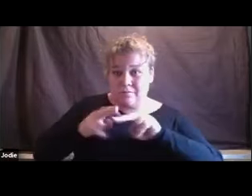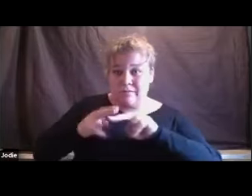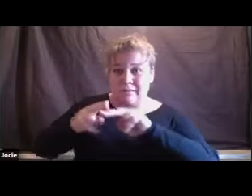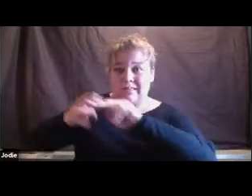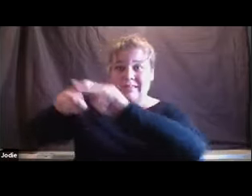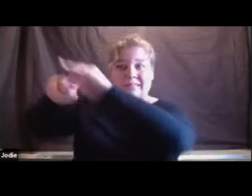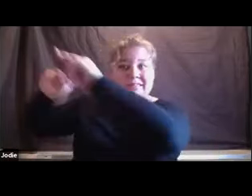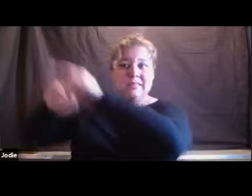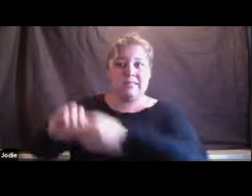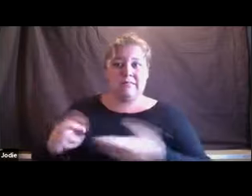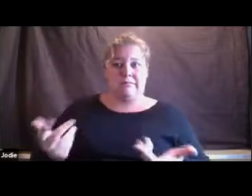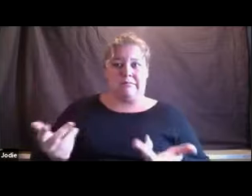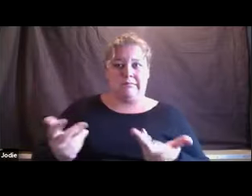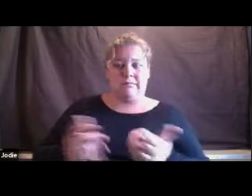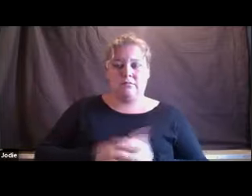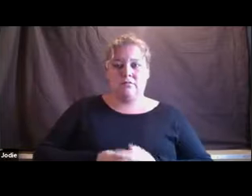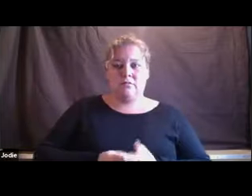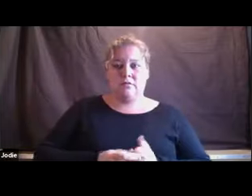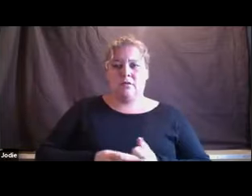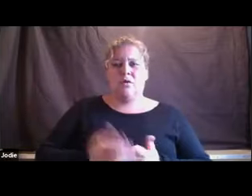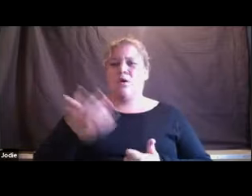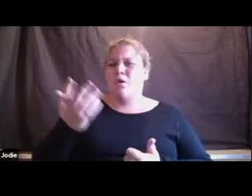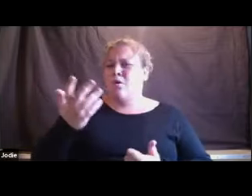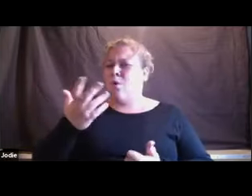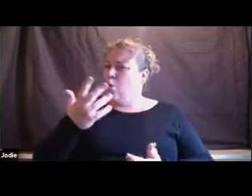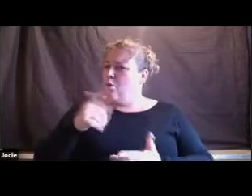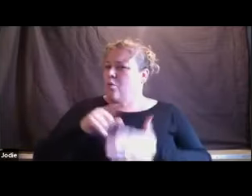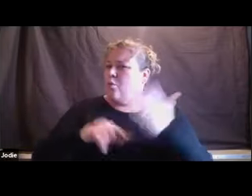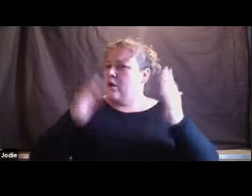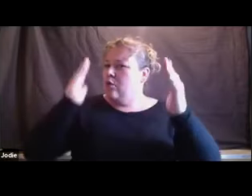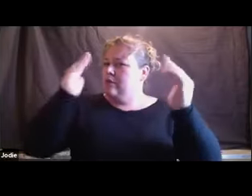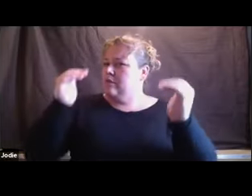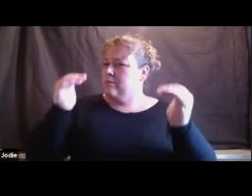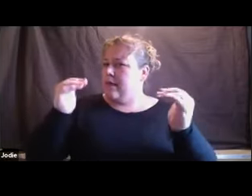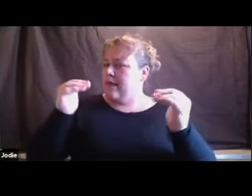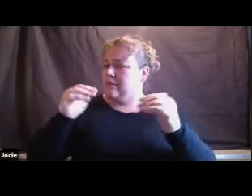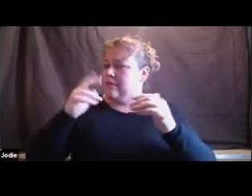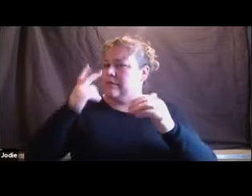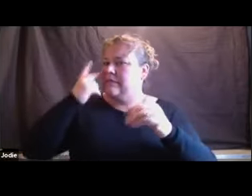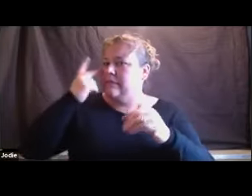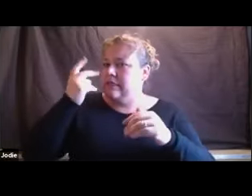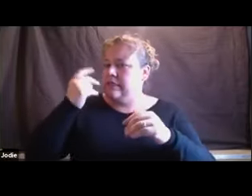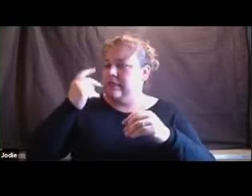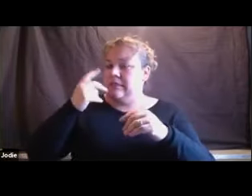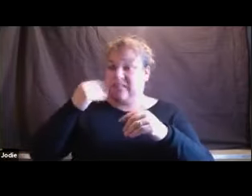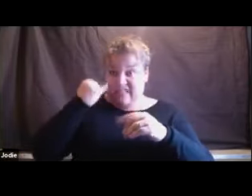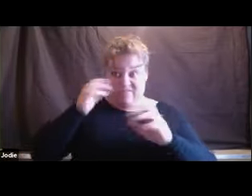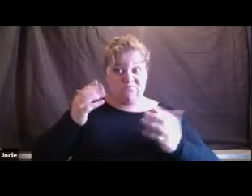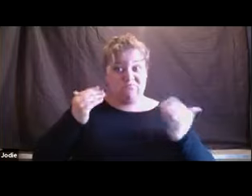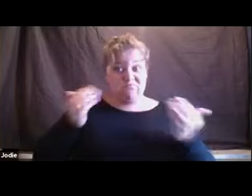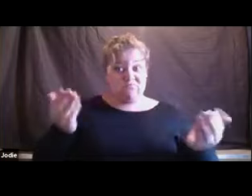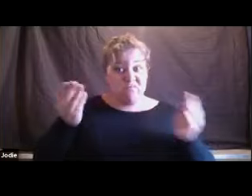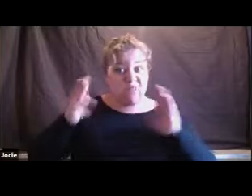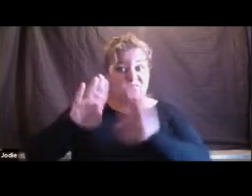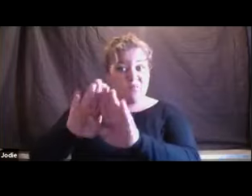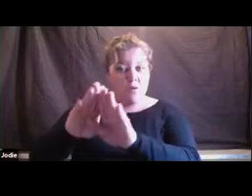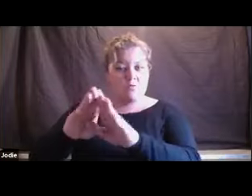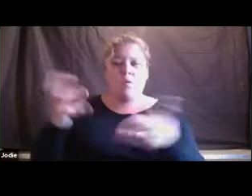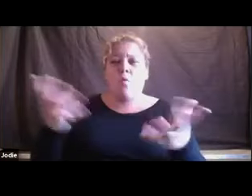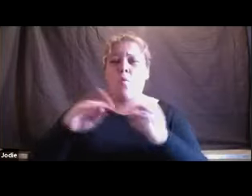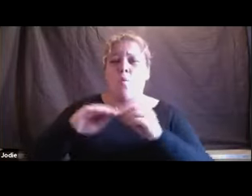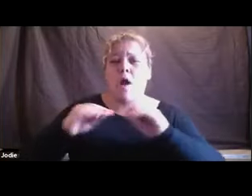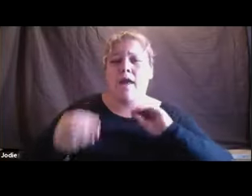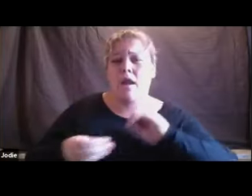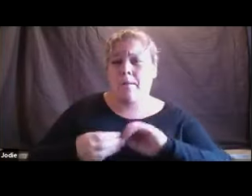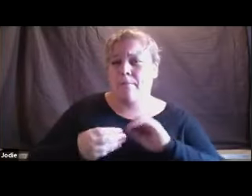you need to see in order to kind of close down the county in your eyes? Well, Justin, your question is a